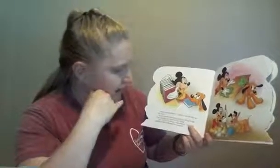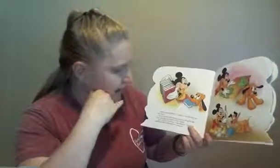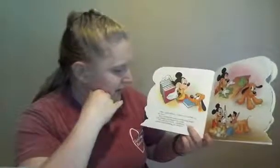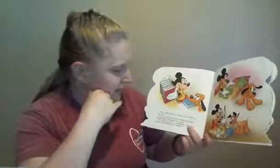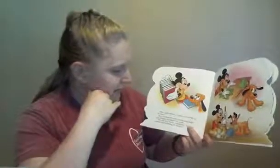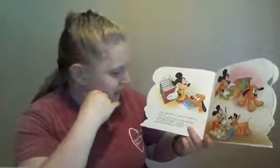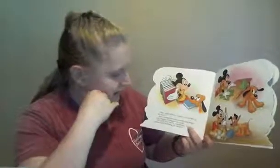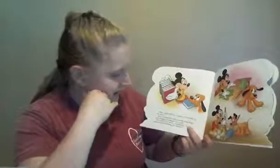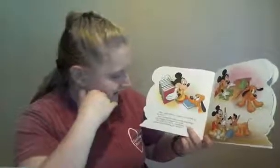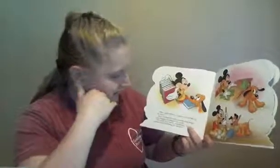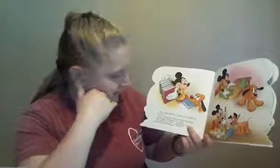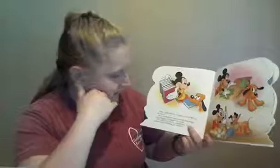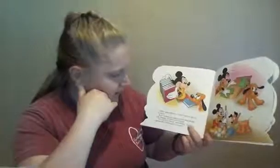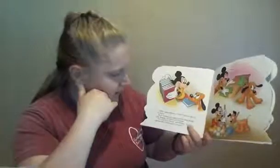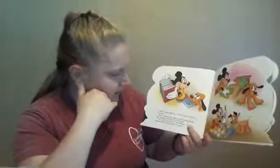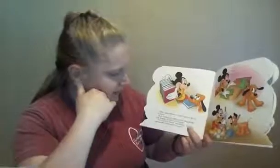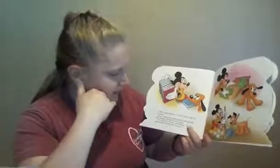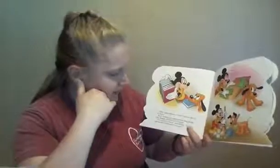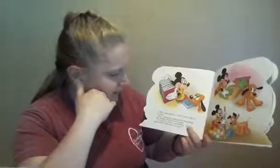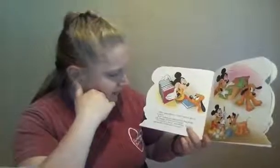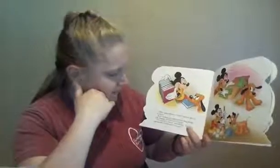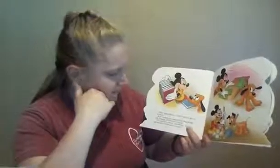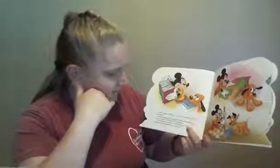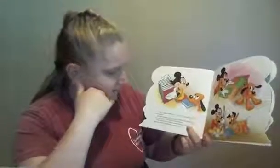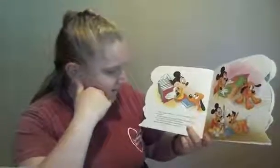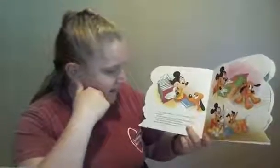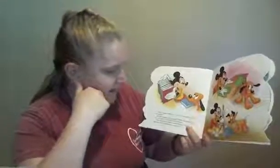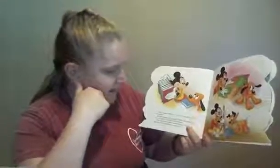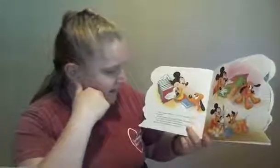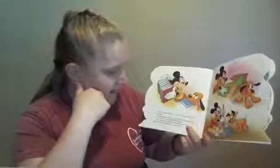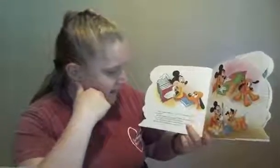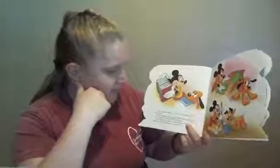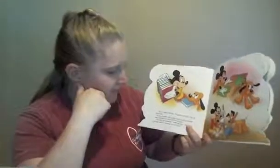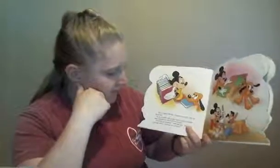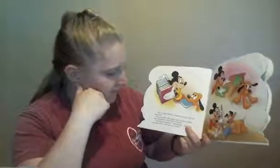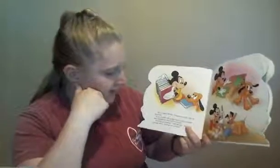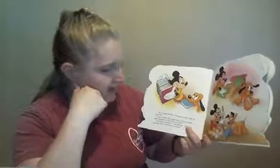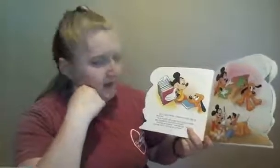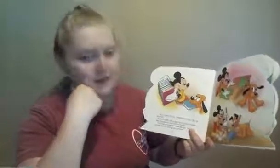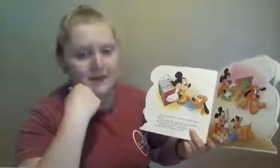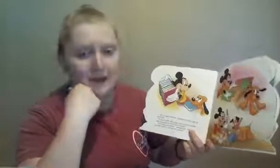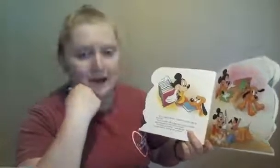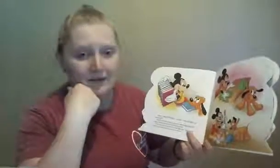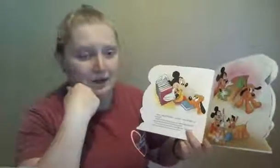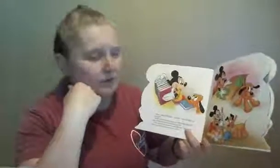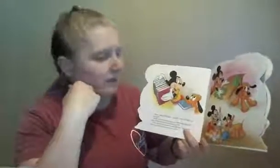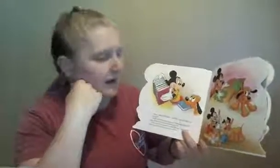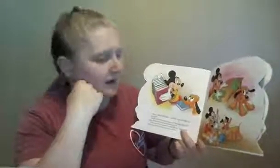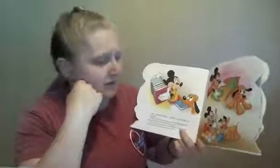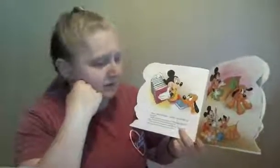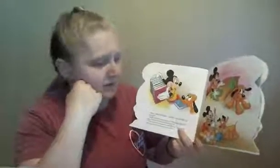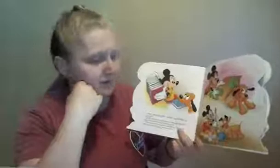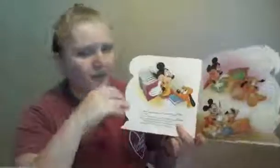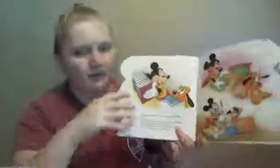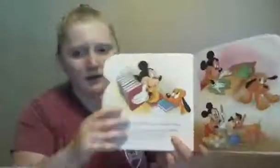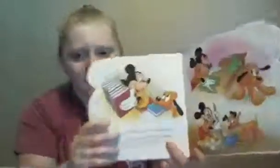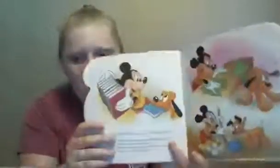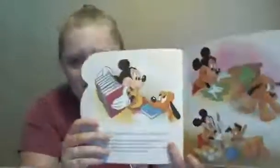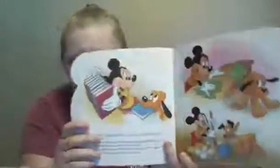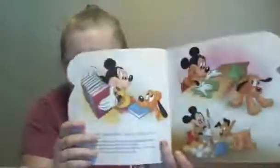out wherever he could. You may be a rascal, said Mickey, but I am getting used to having you around. Look at the puppy,